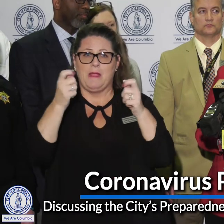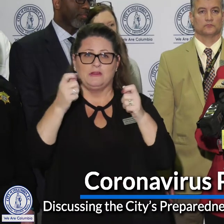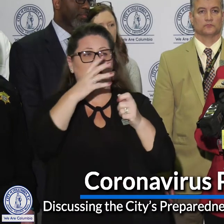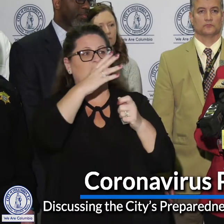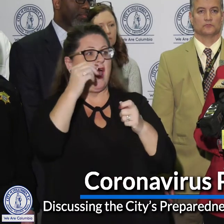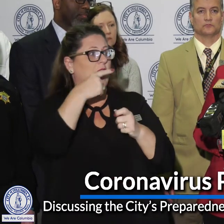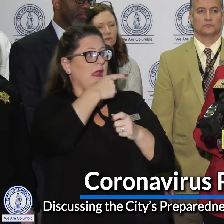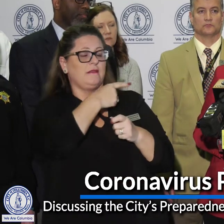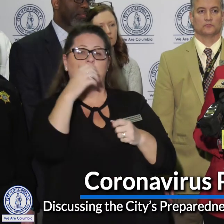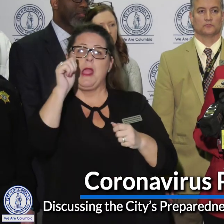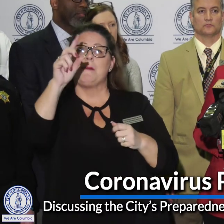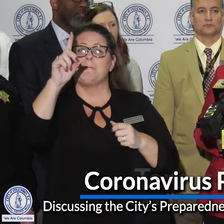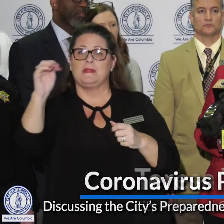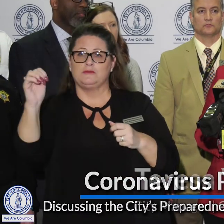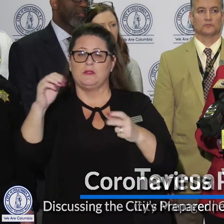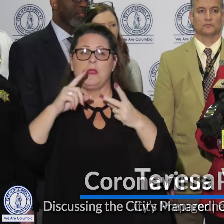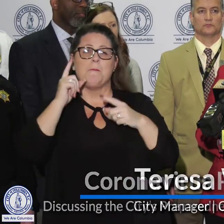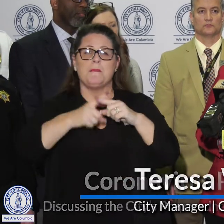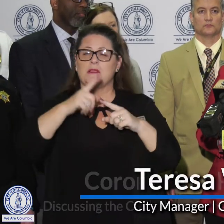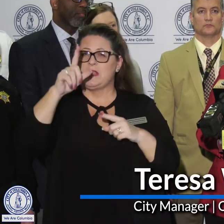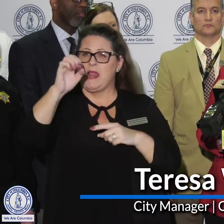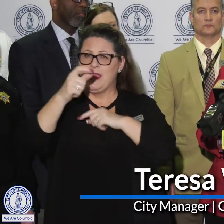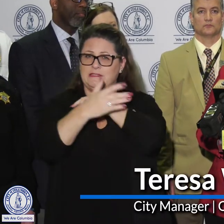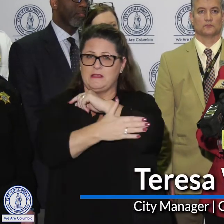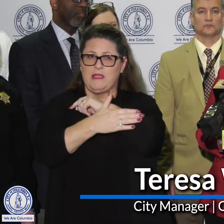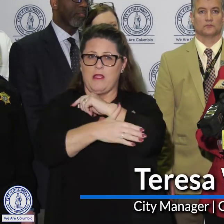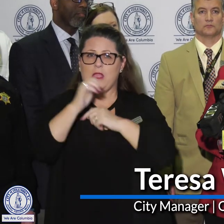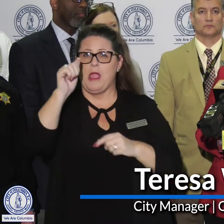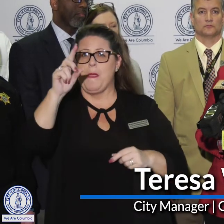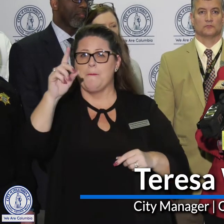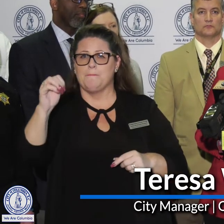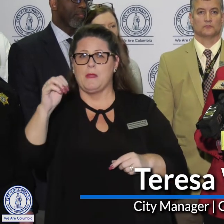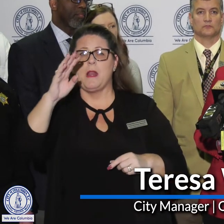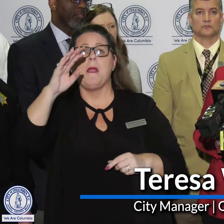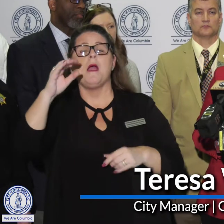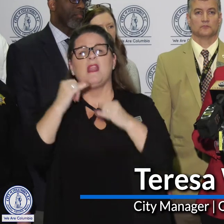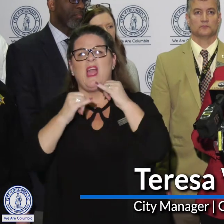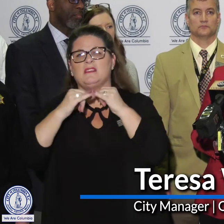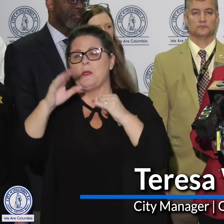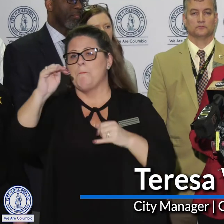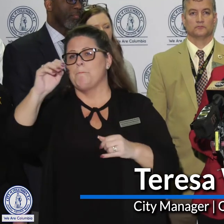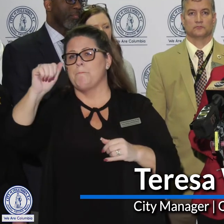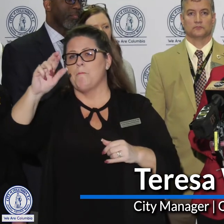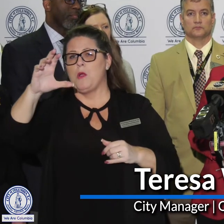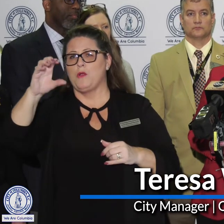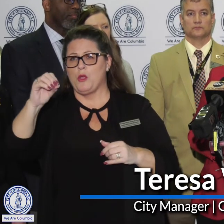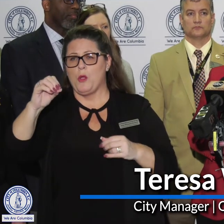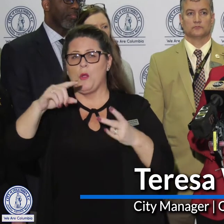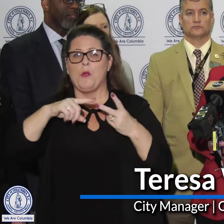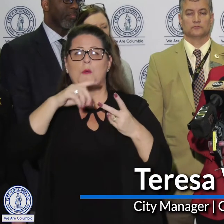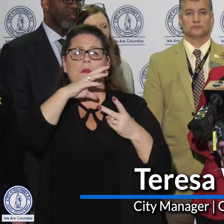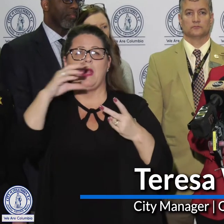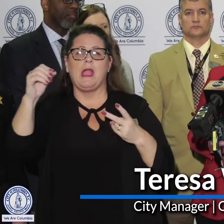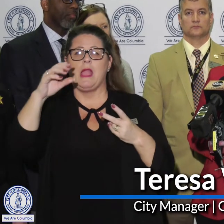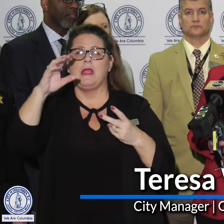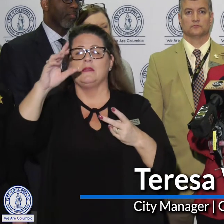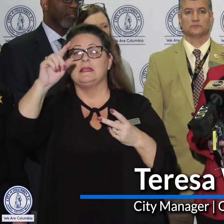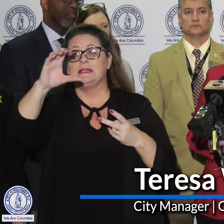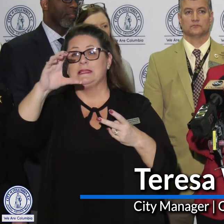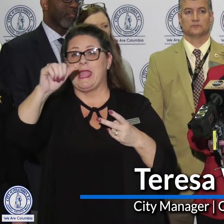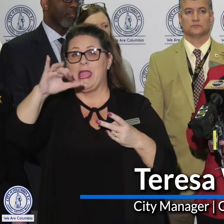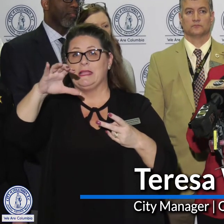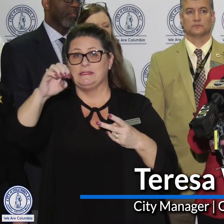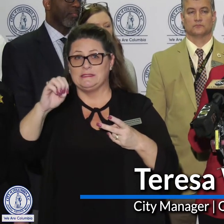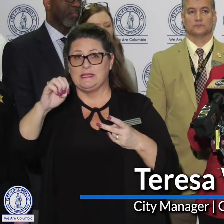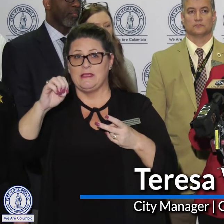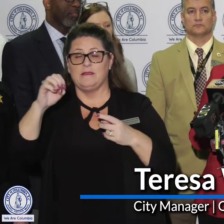also joined earlier by our Lexington County administrator, Joe Murgo, and city manager, Tracy Hagler from Casey. I